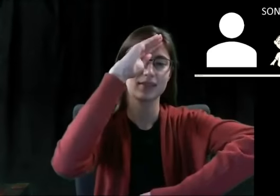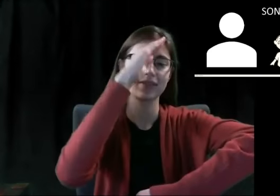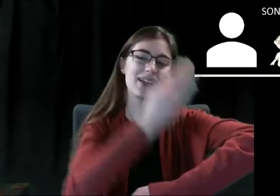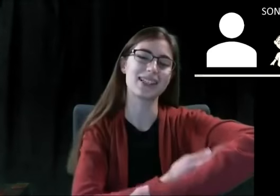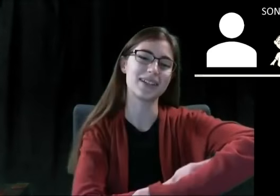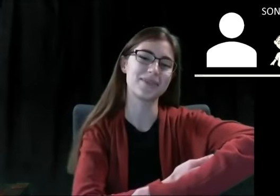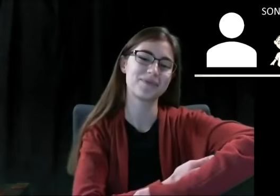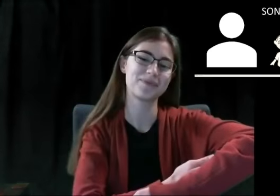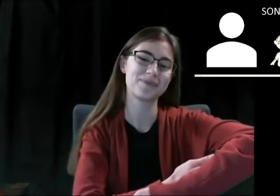son.